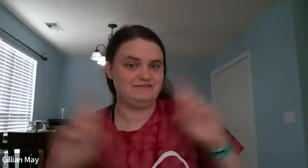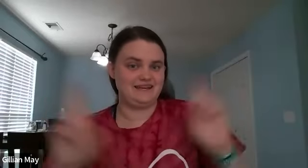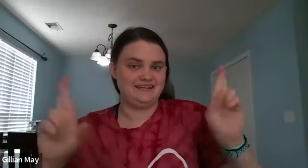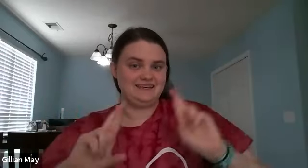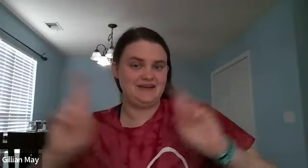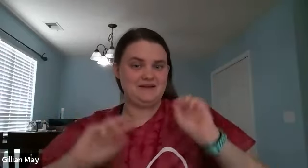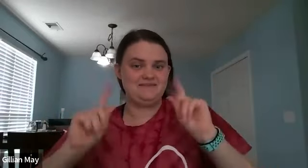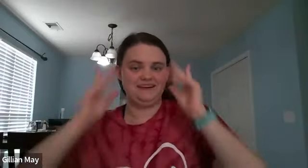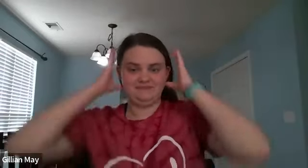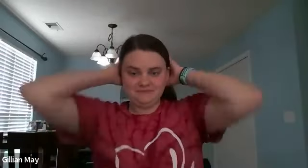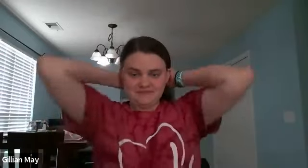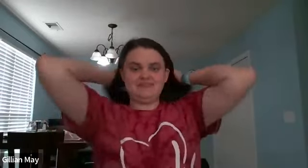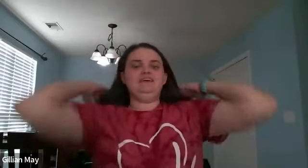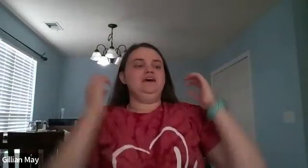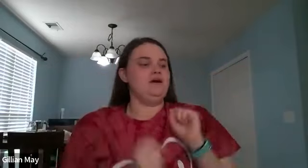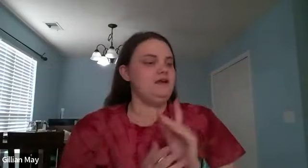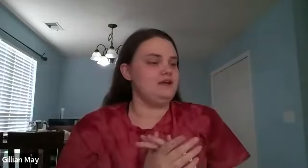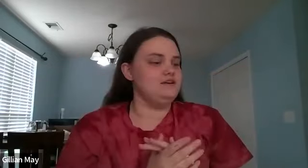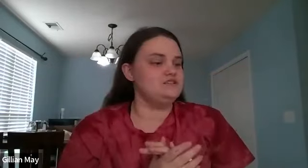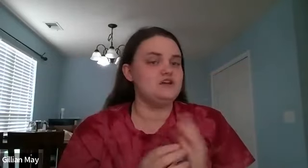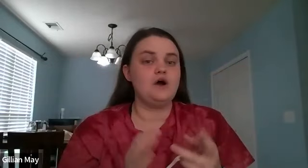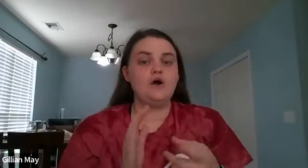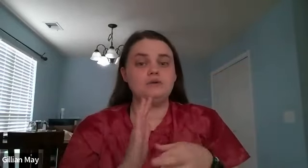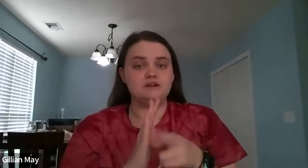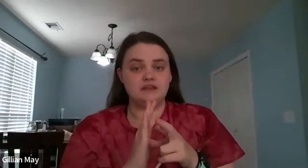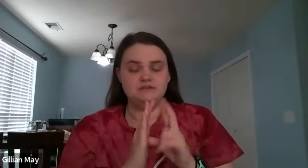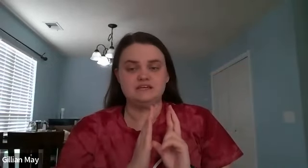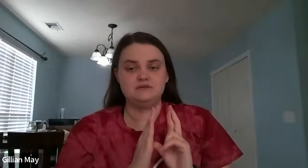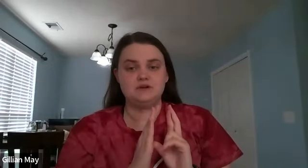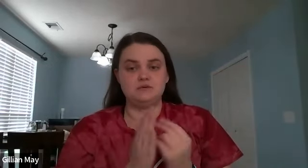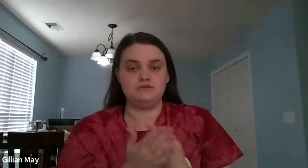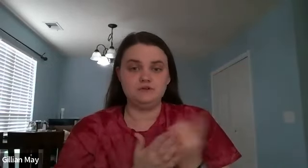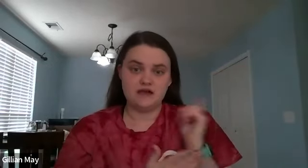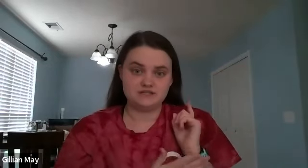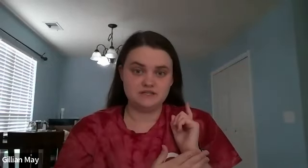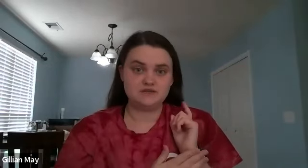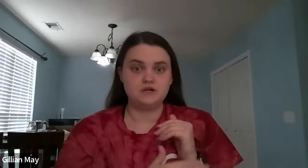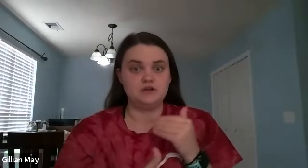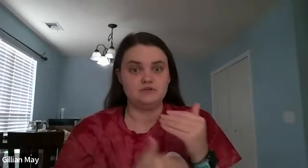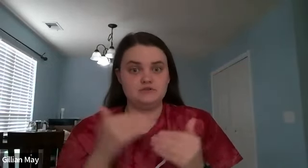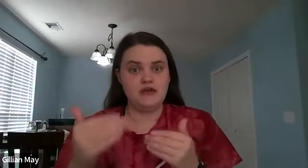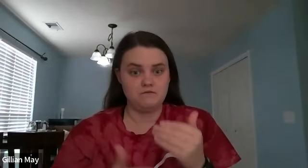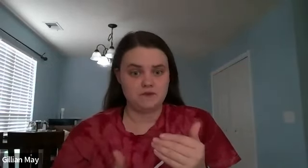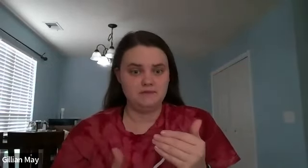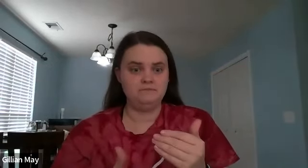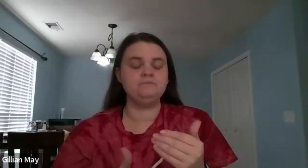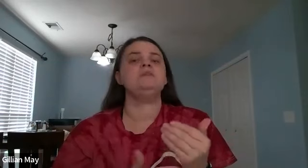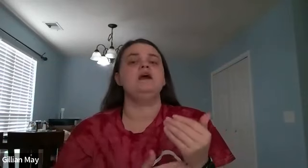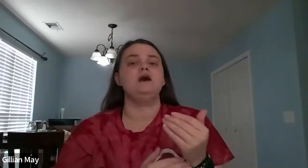Ready. All righty. Okay, so we're gonna, like we said, we're gonna review last week. So we're gonna go through the alphabet.